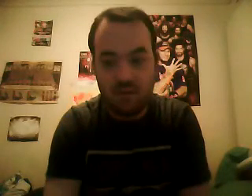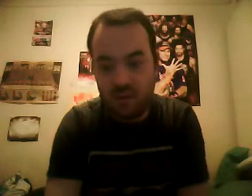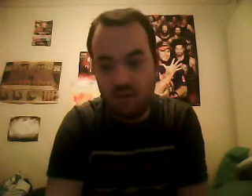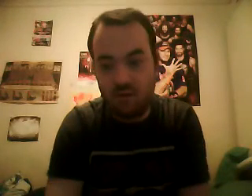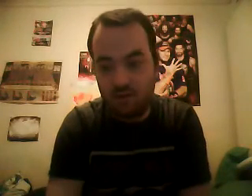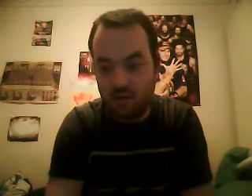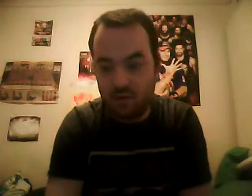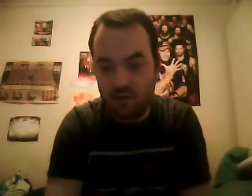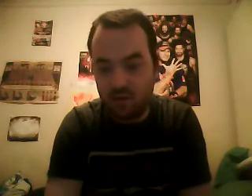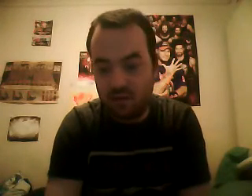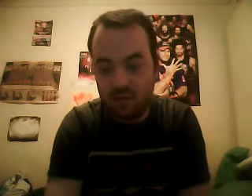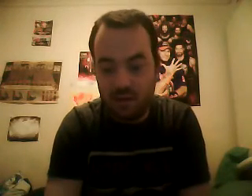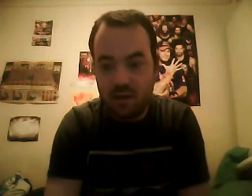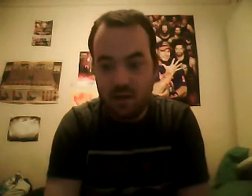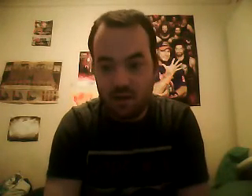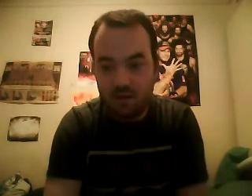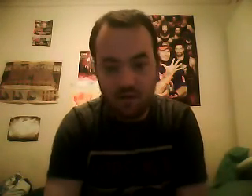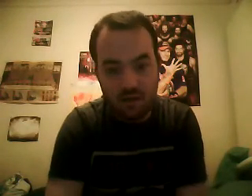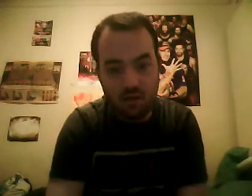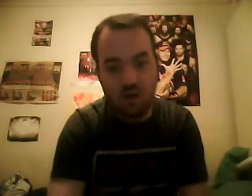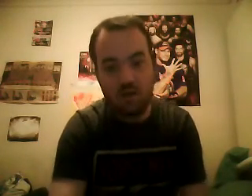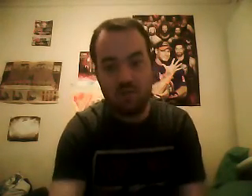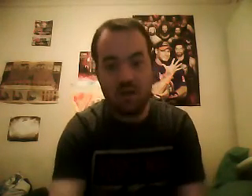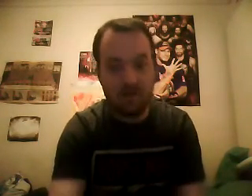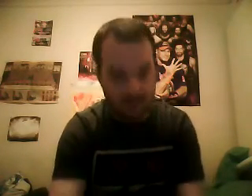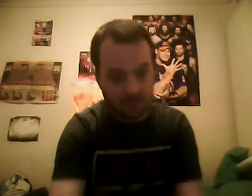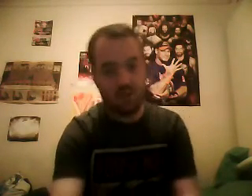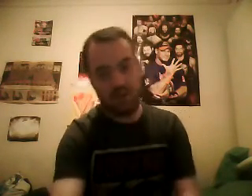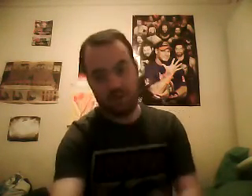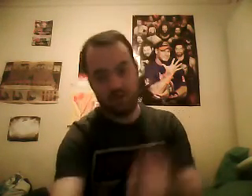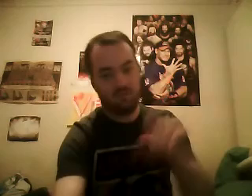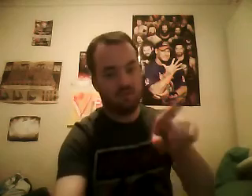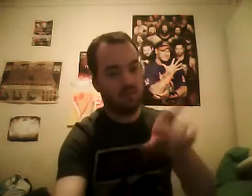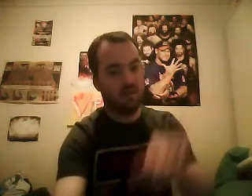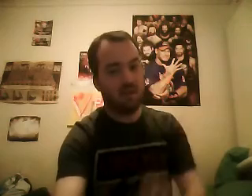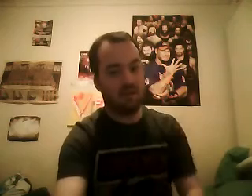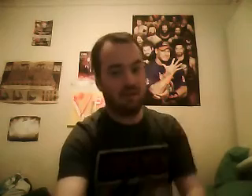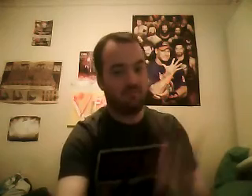Thank you all so much for joining me, and I'll see you all in my next video. See you guys then.